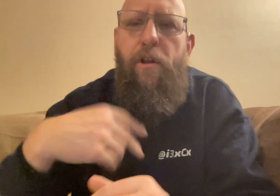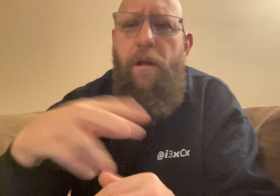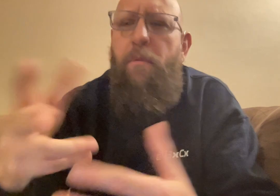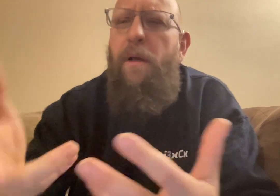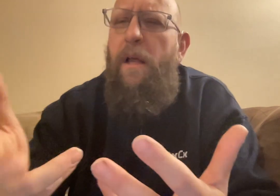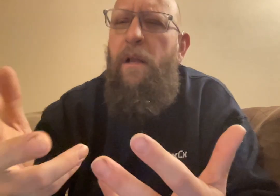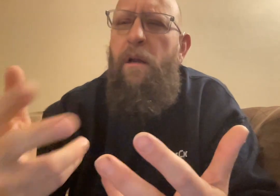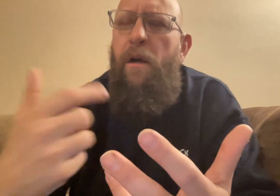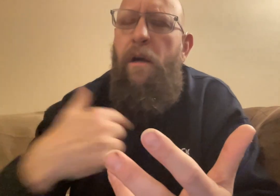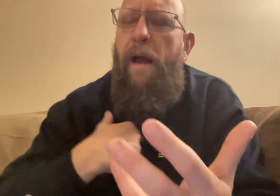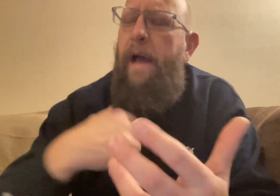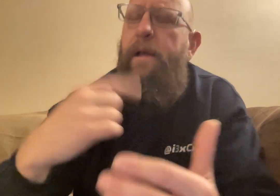and right,